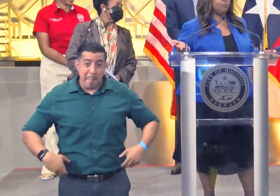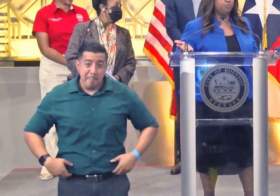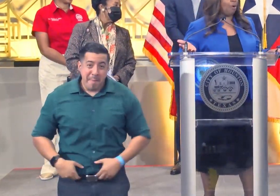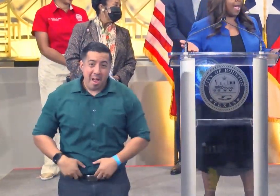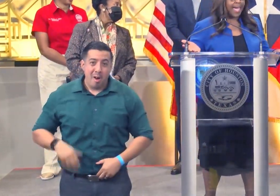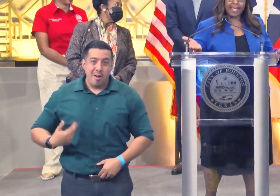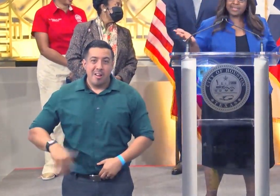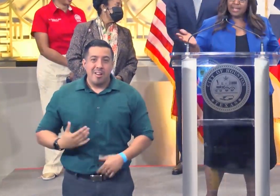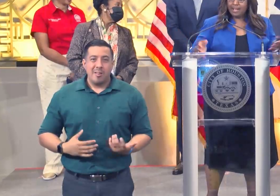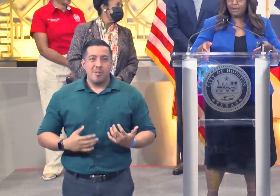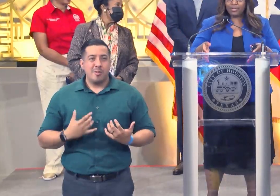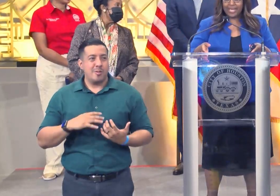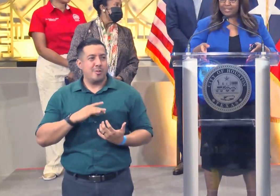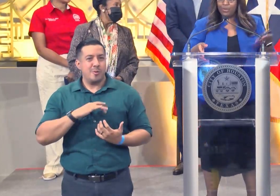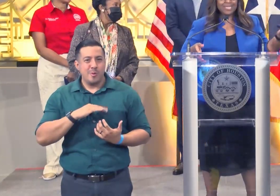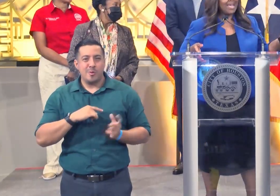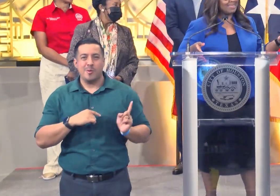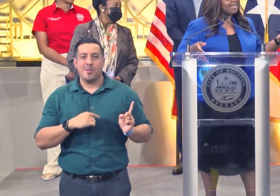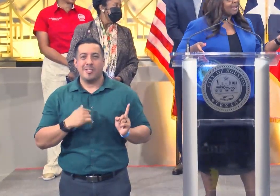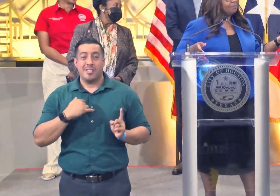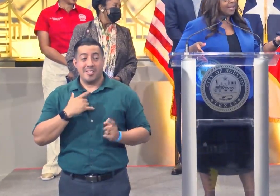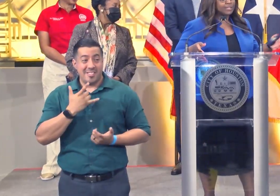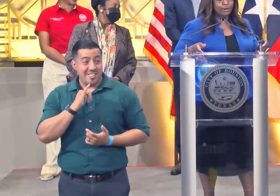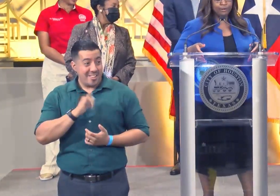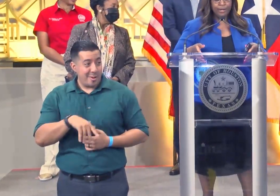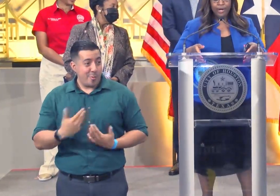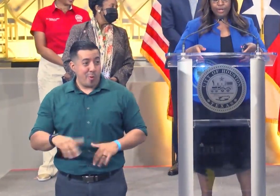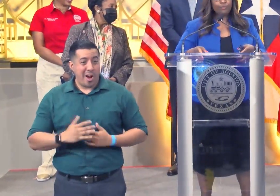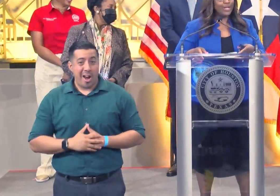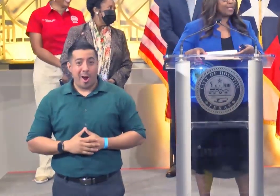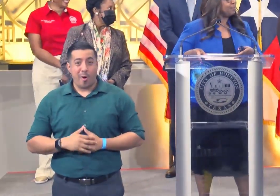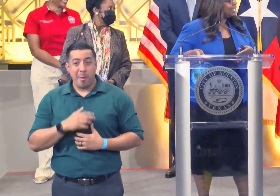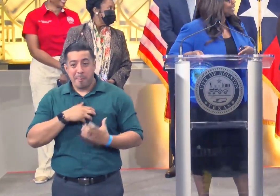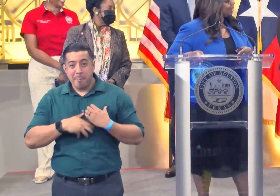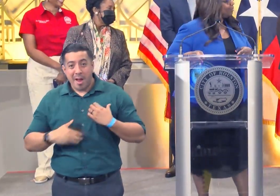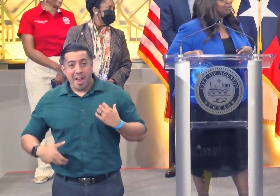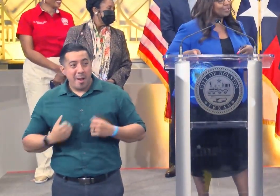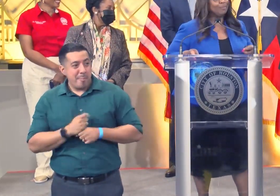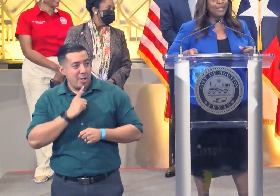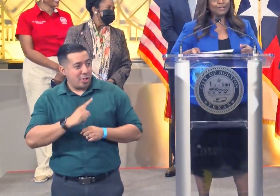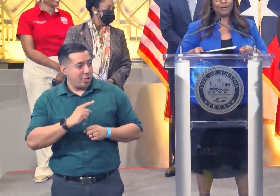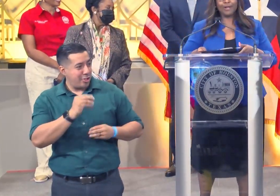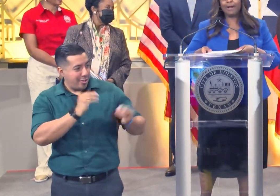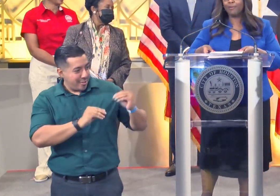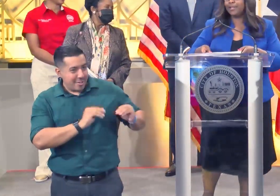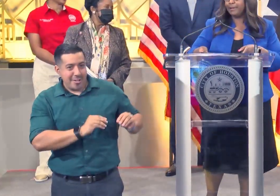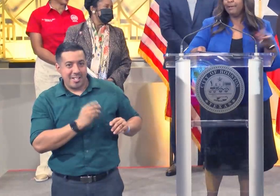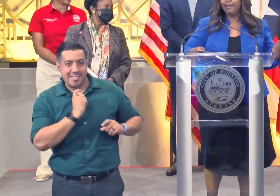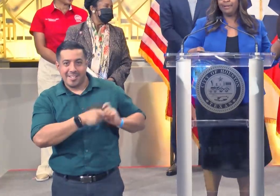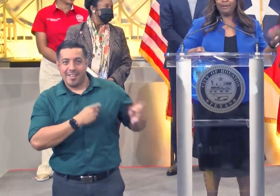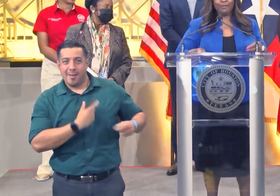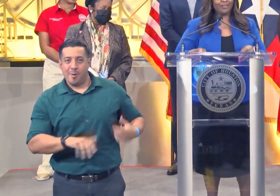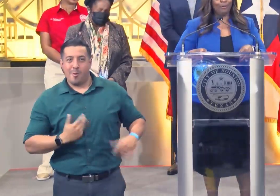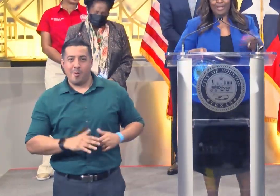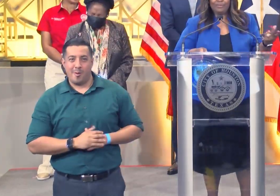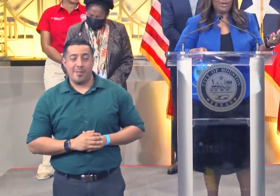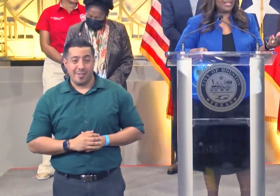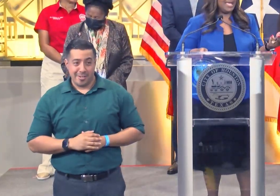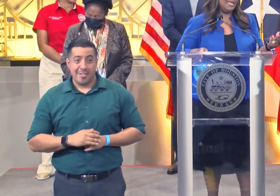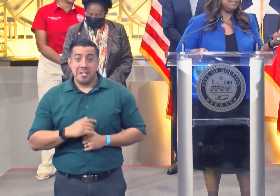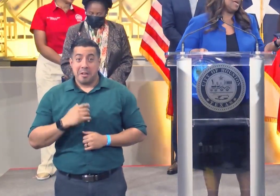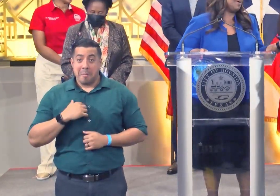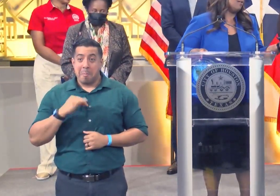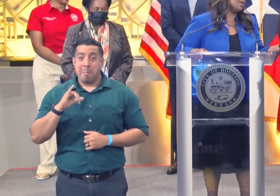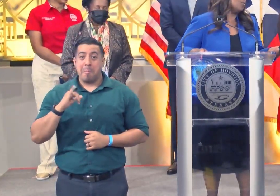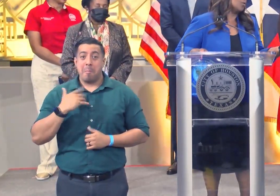You got a prize. Okay, so it's like that, huh, Mayor Turner? You really completed the community, Mayor Turner. I really, you know, so that's what